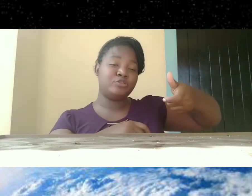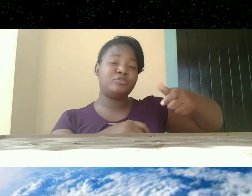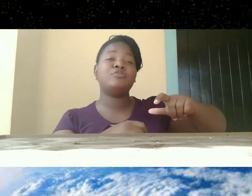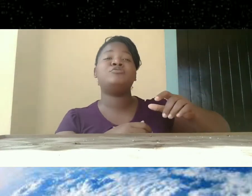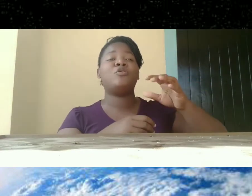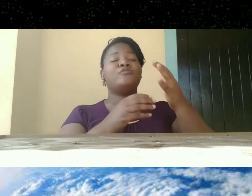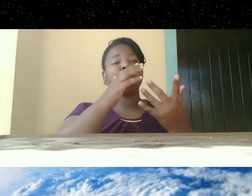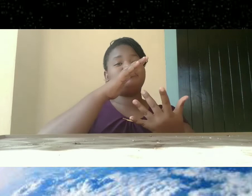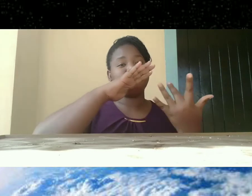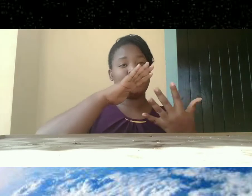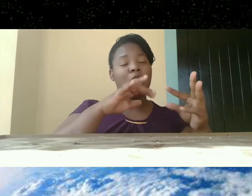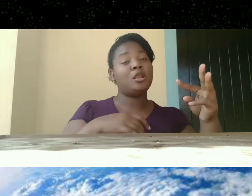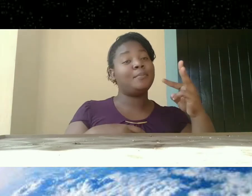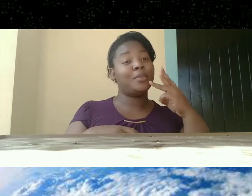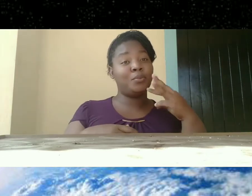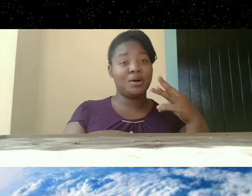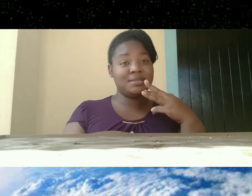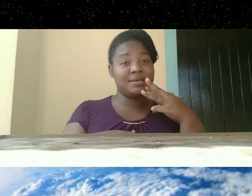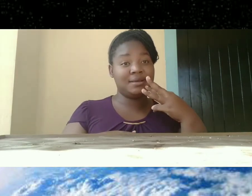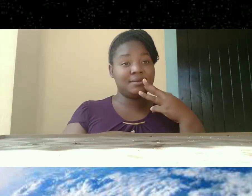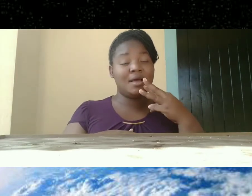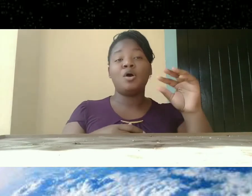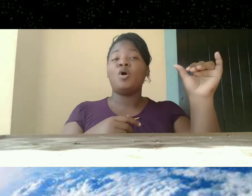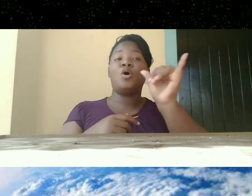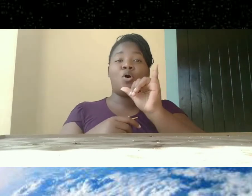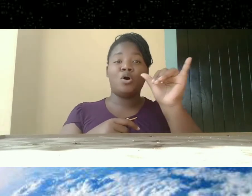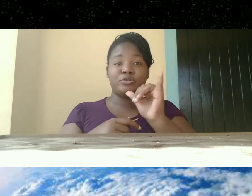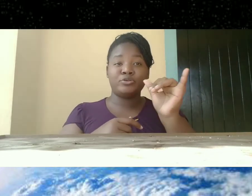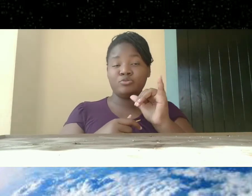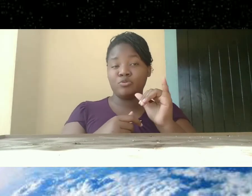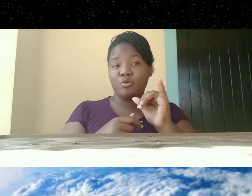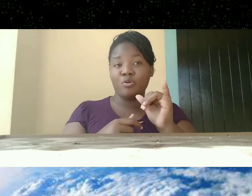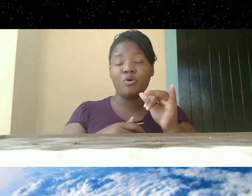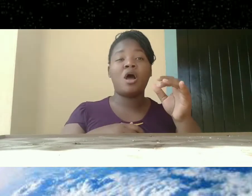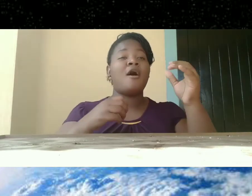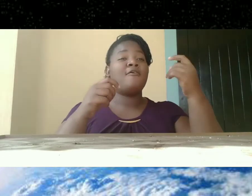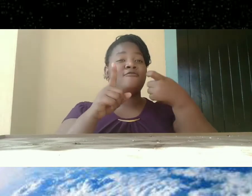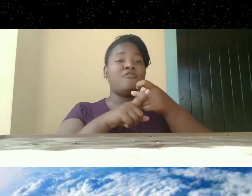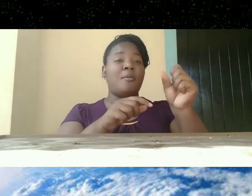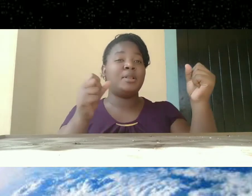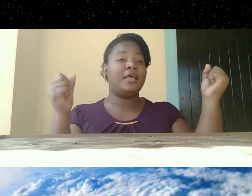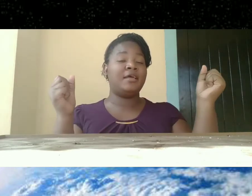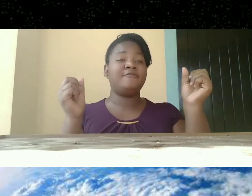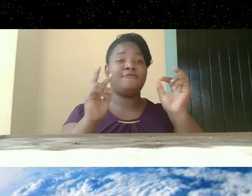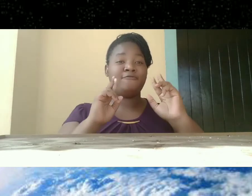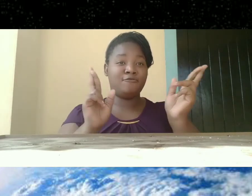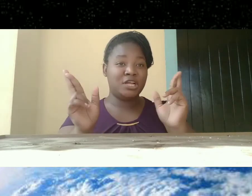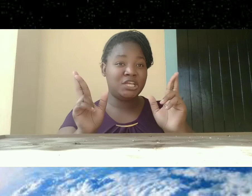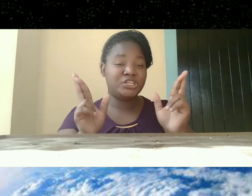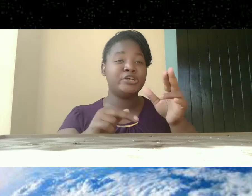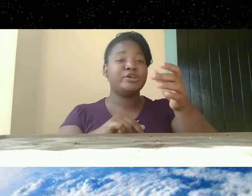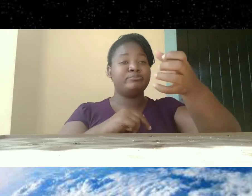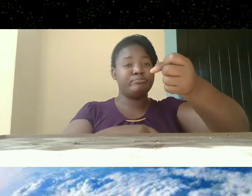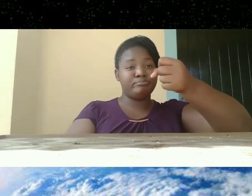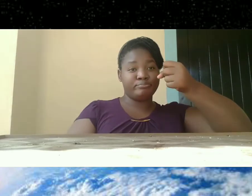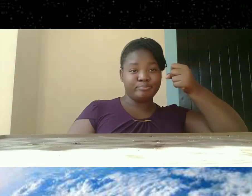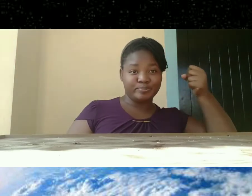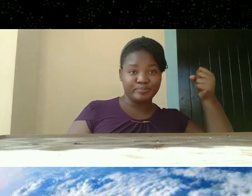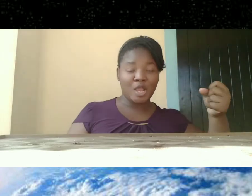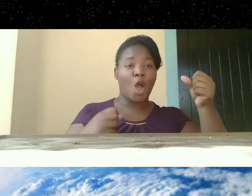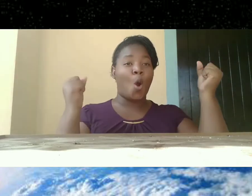guide you to turn on the stove to boil the water. Also, from the